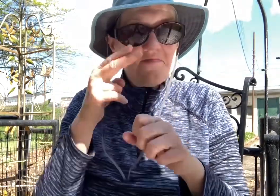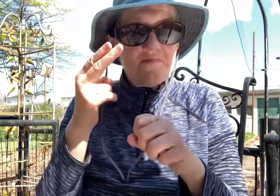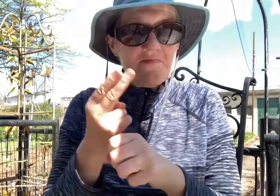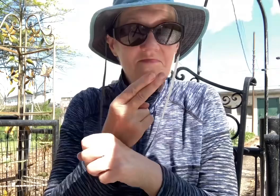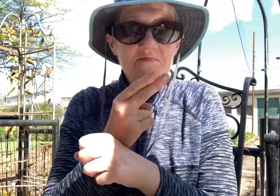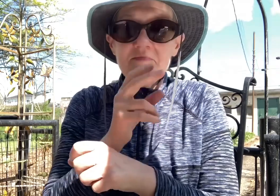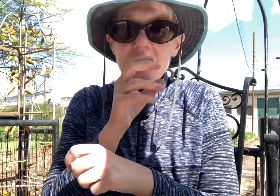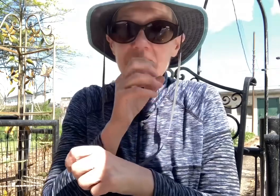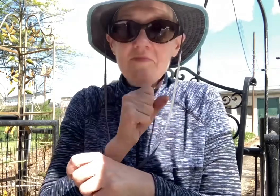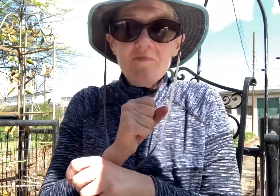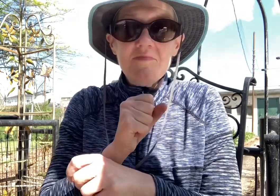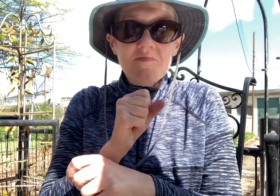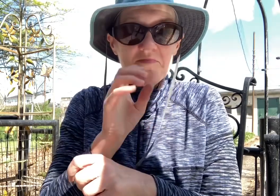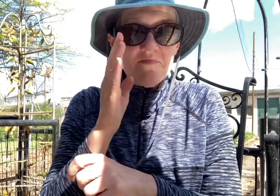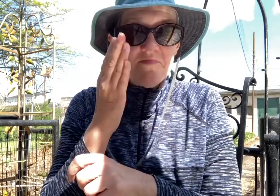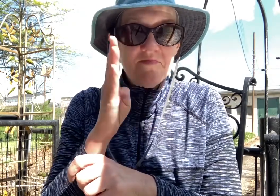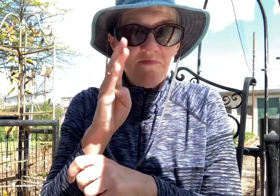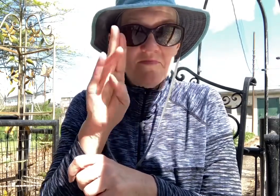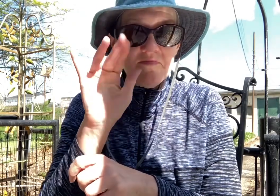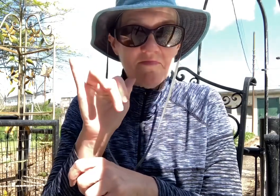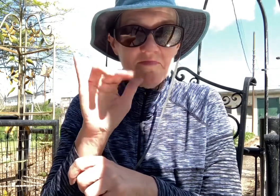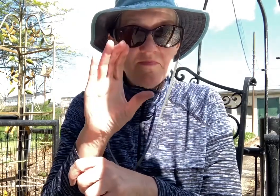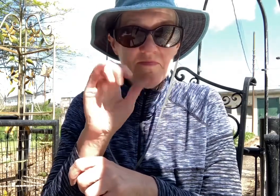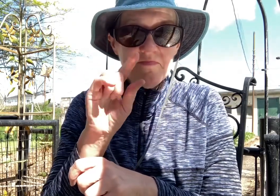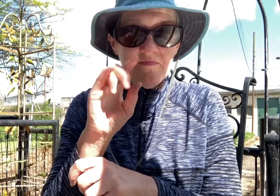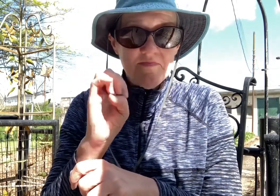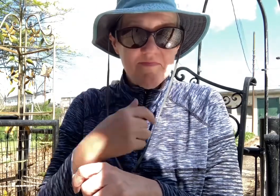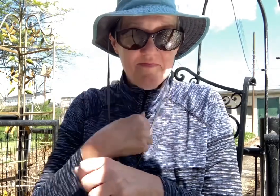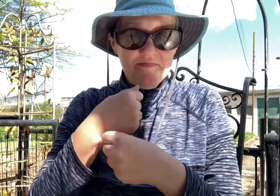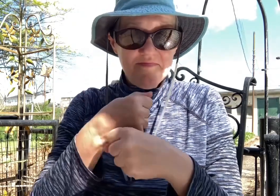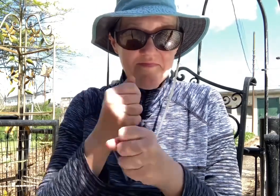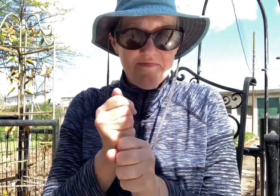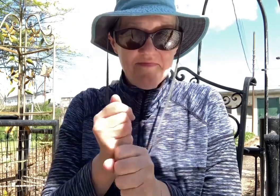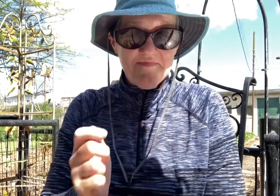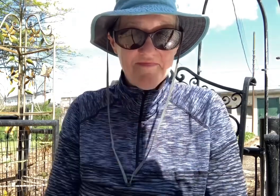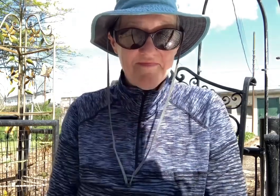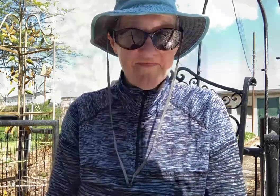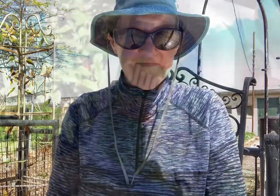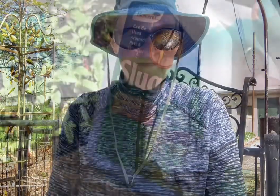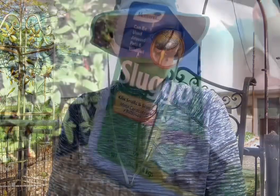birds. So I'm using an old blueberry cage that I made.